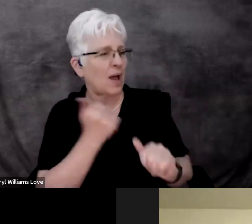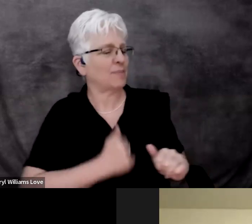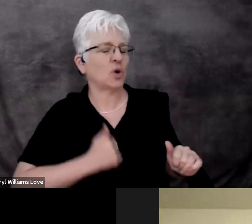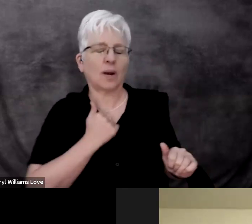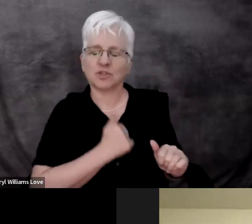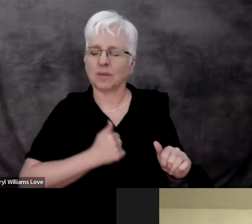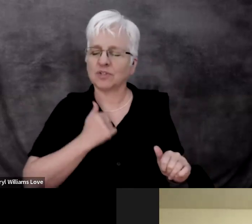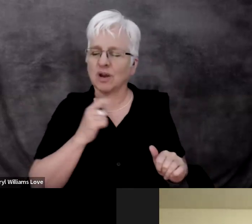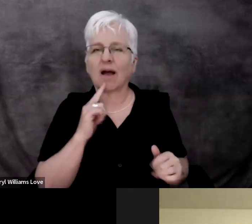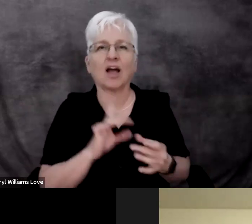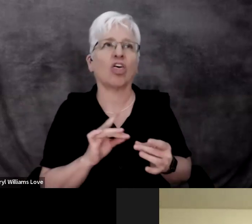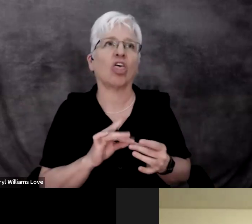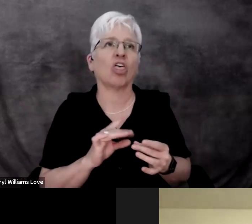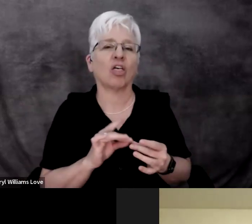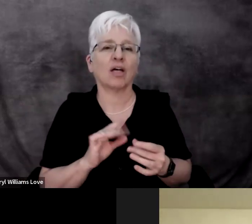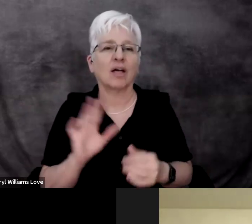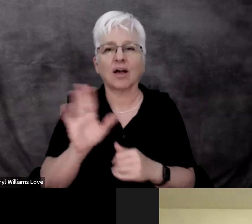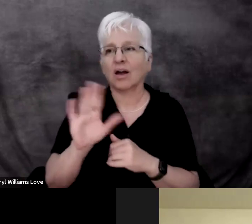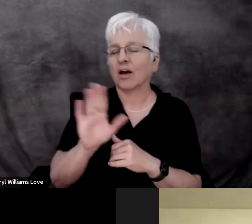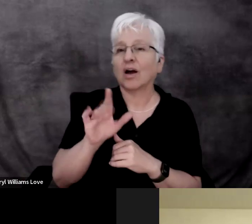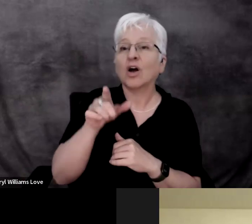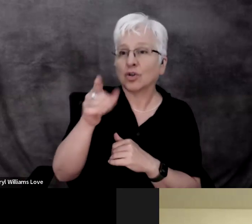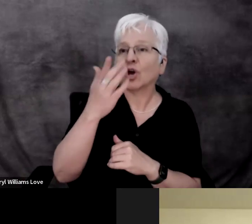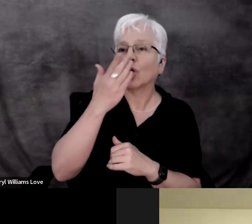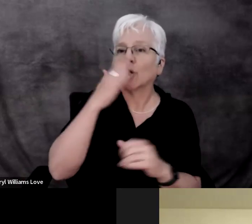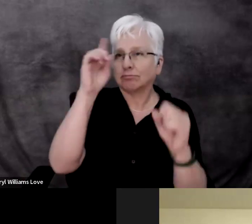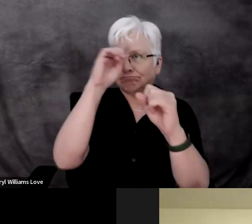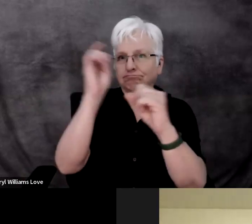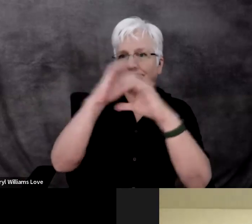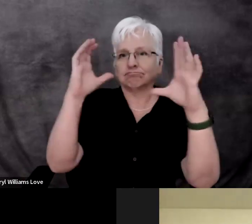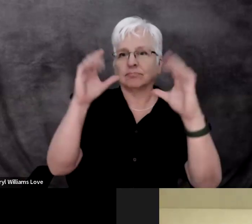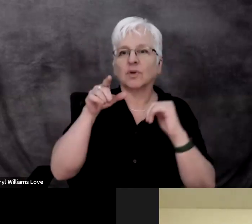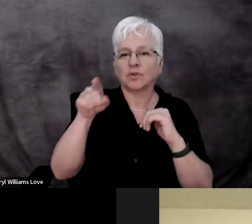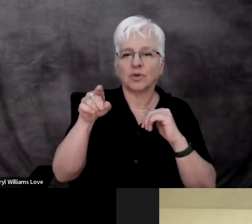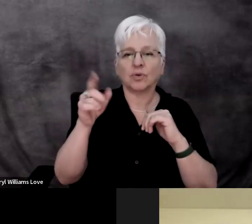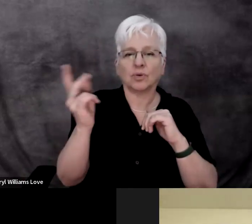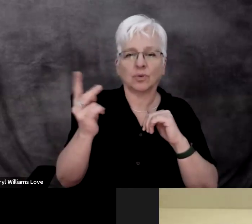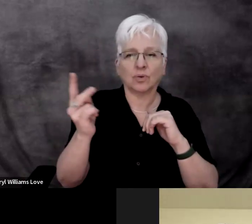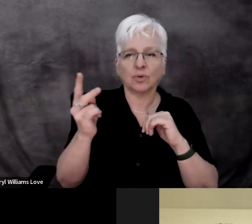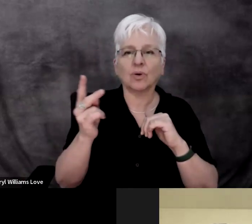I can get carried away. I think you gave us a good picture of you and Mikhail's